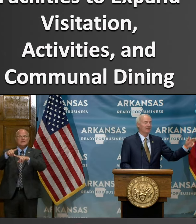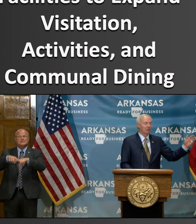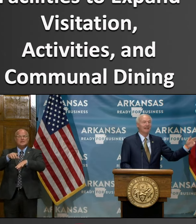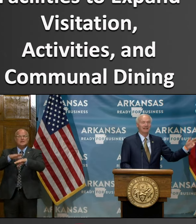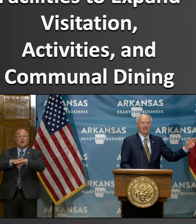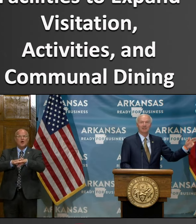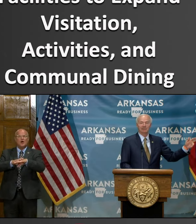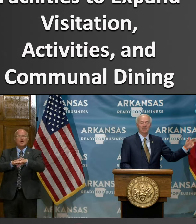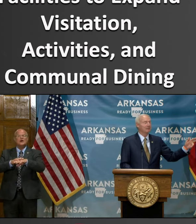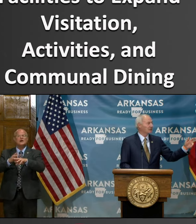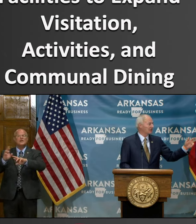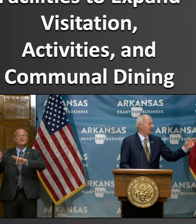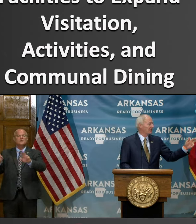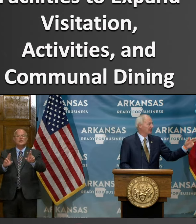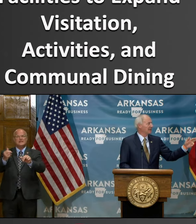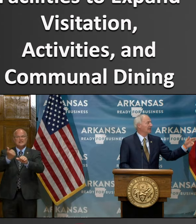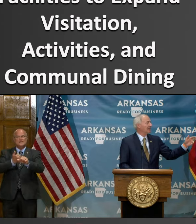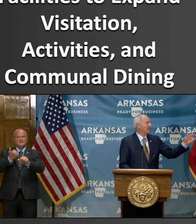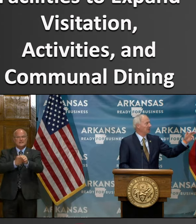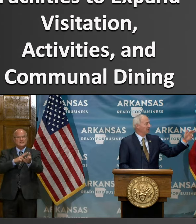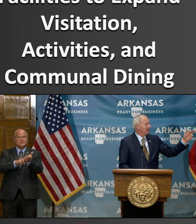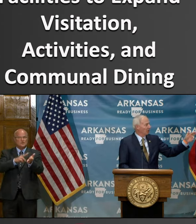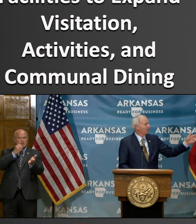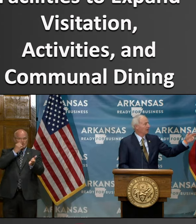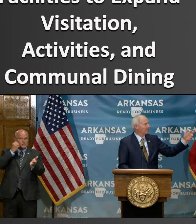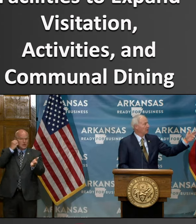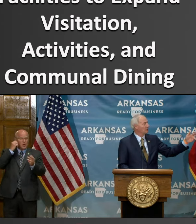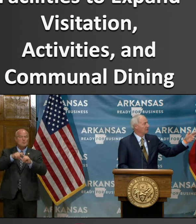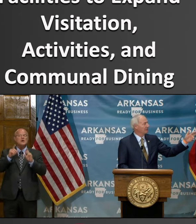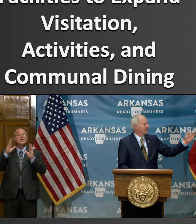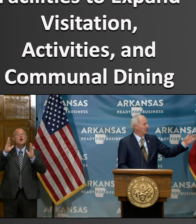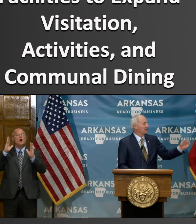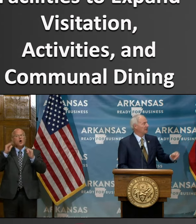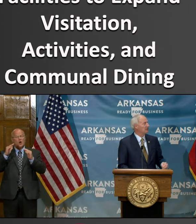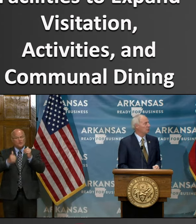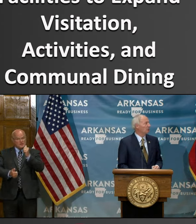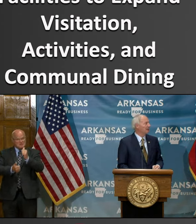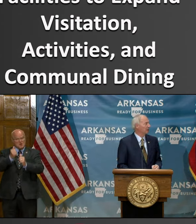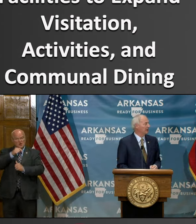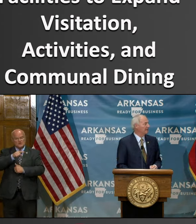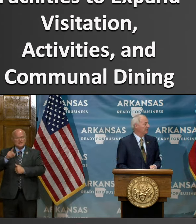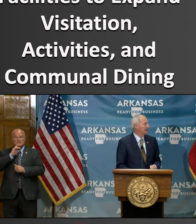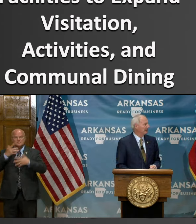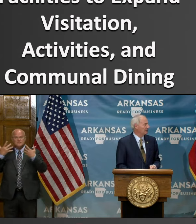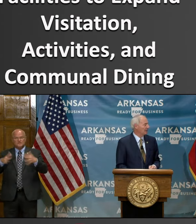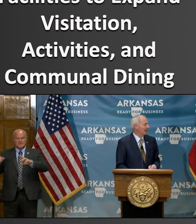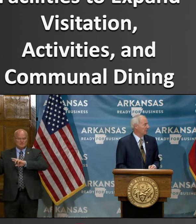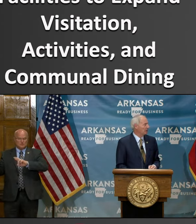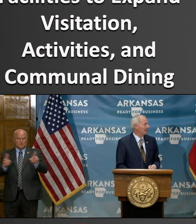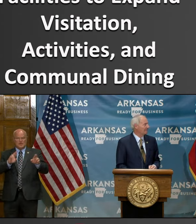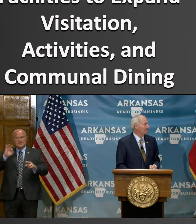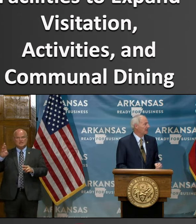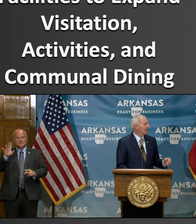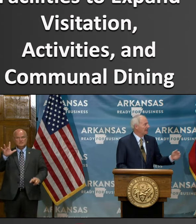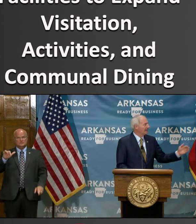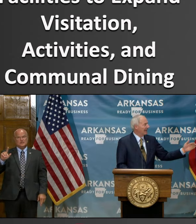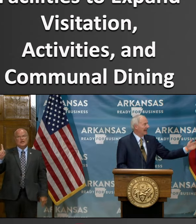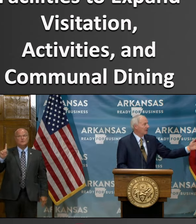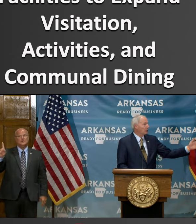dependent upon the readiness of each facility, but hopefully most facilities will be ready to begin on July